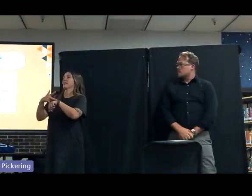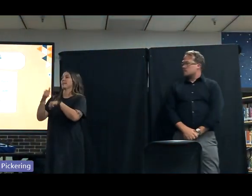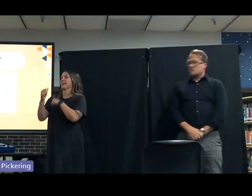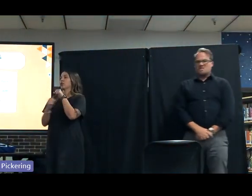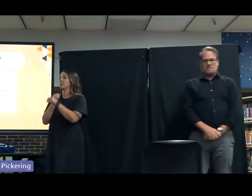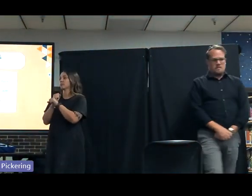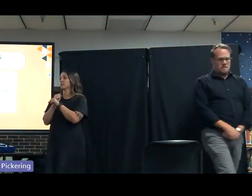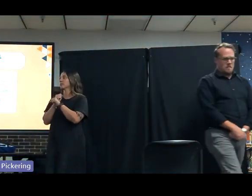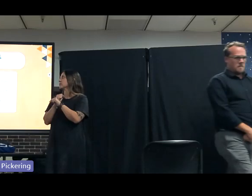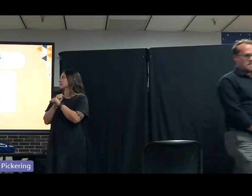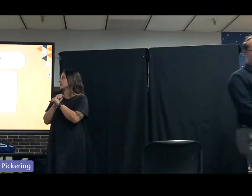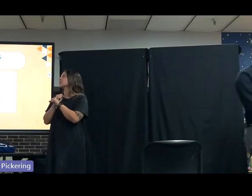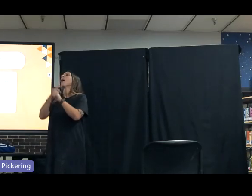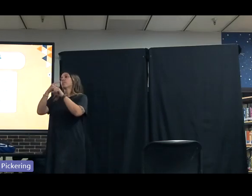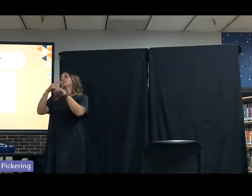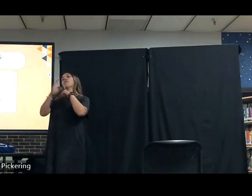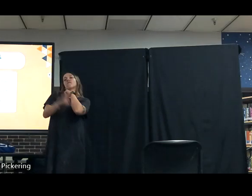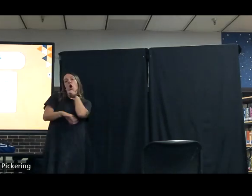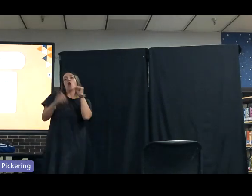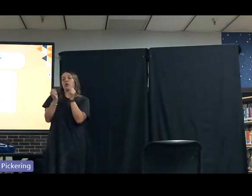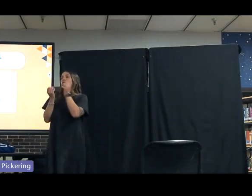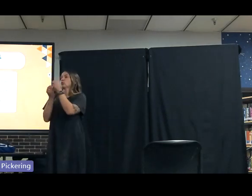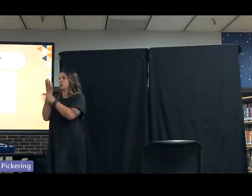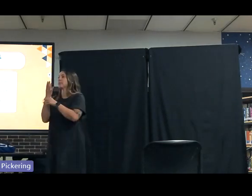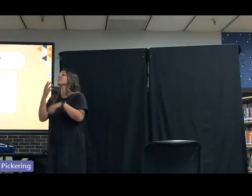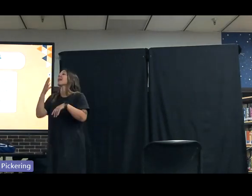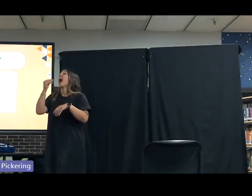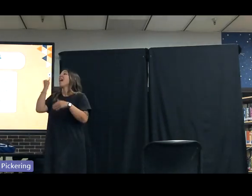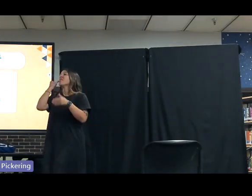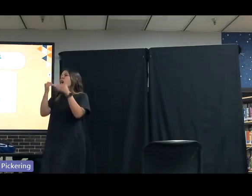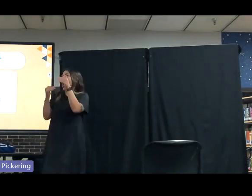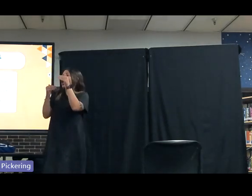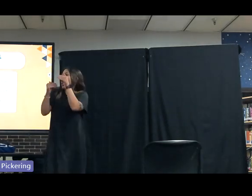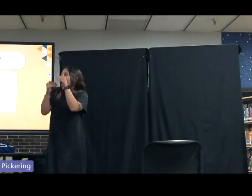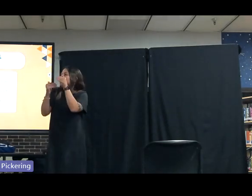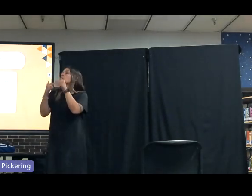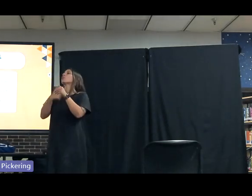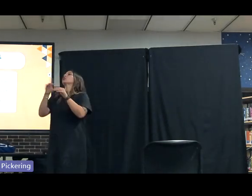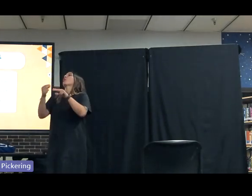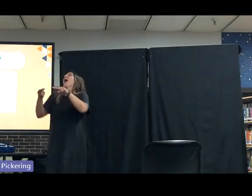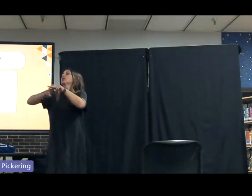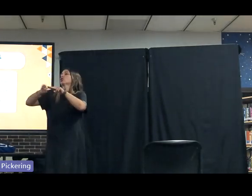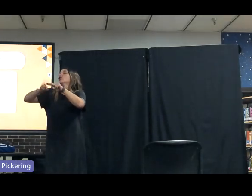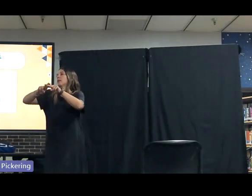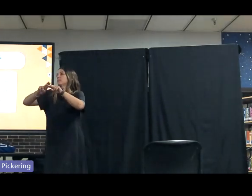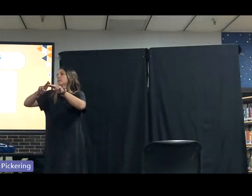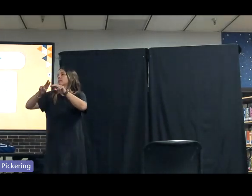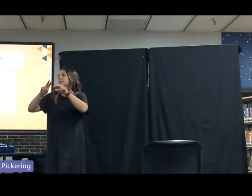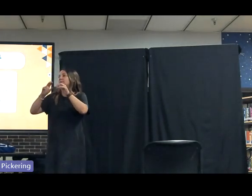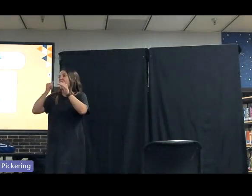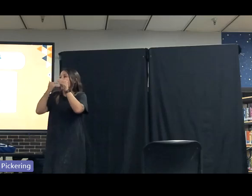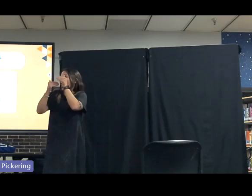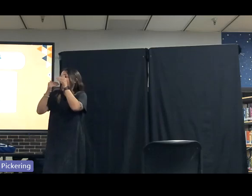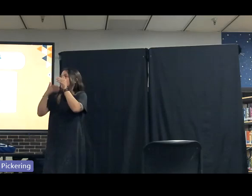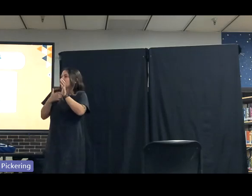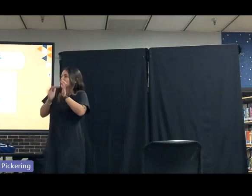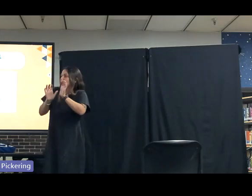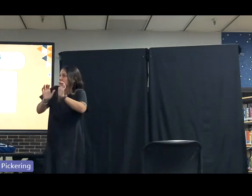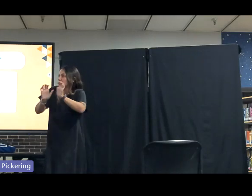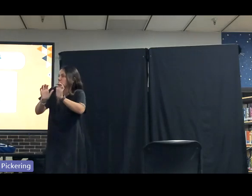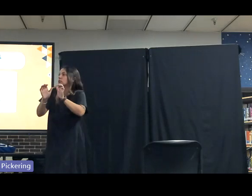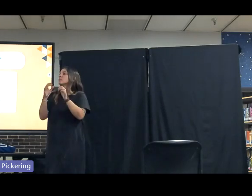Great question. 3 times a year. Yeah. Fall, winter, and spring. And if they are close, then we would do